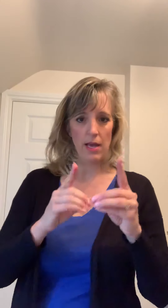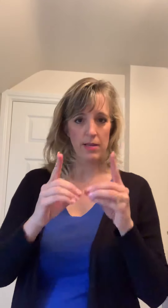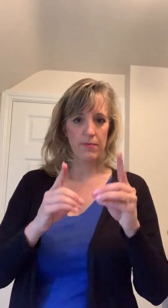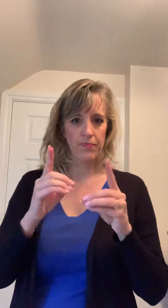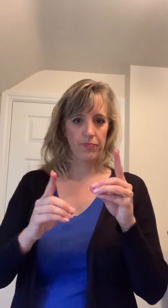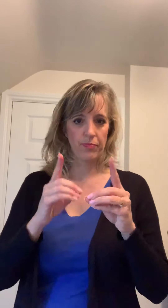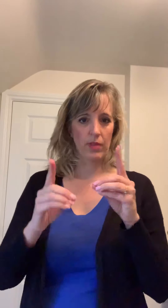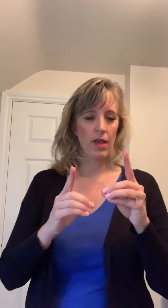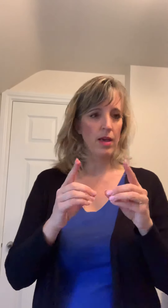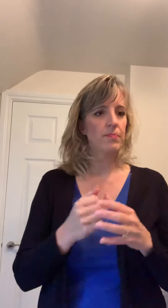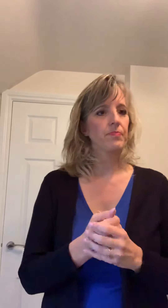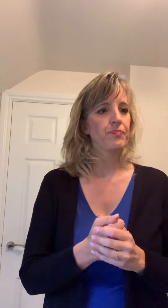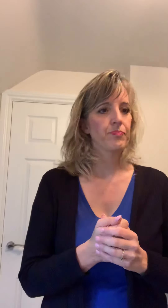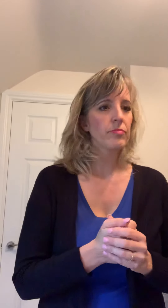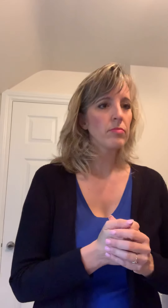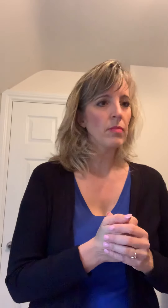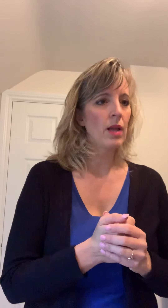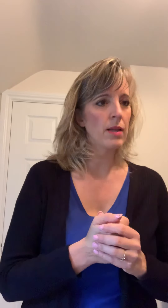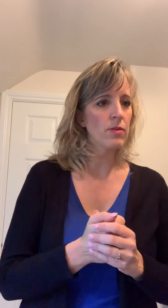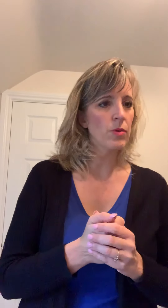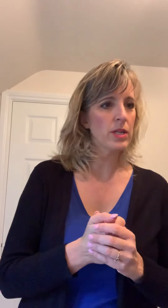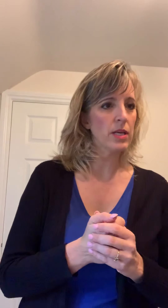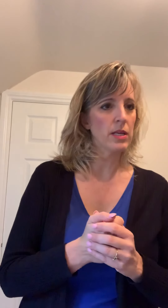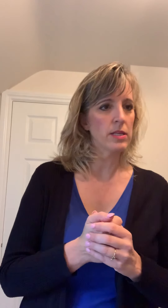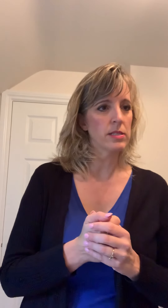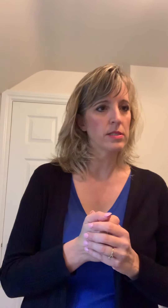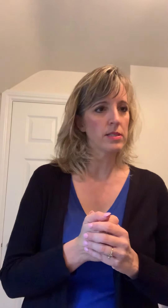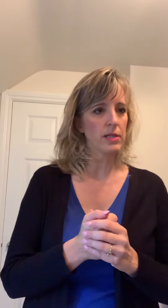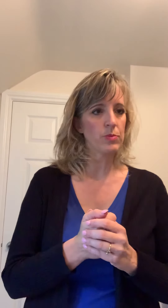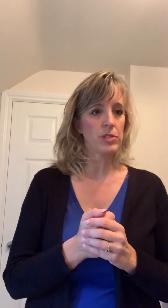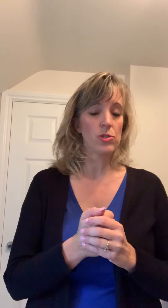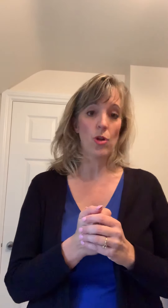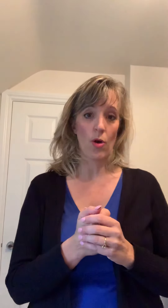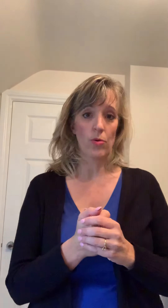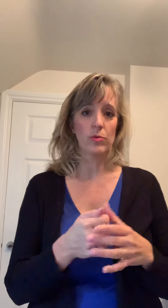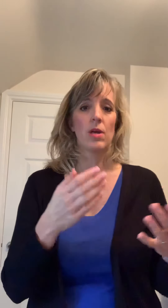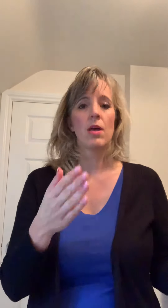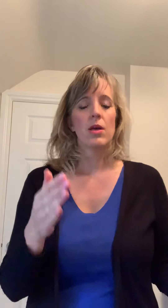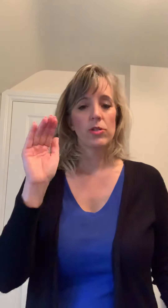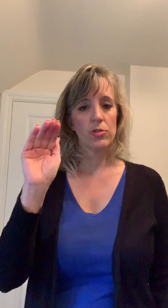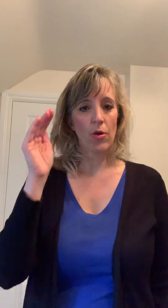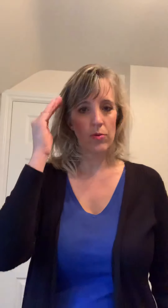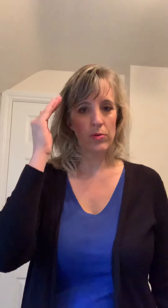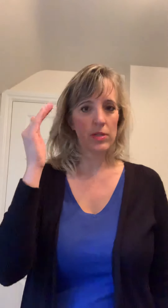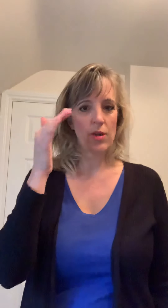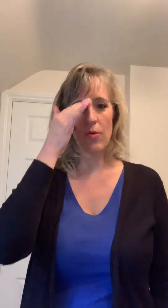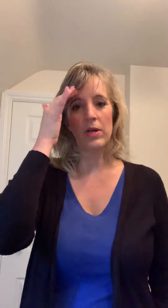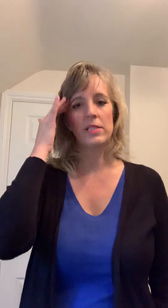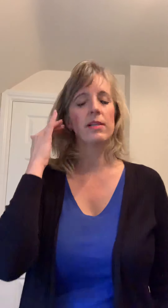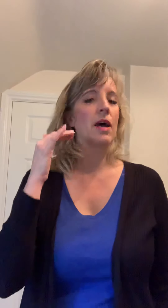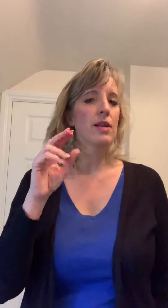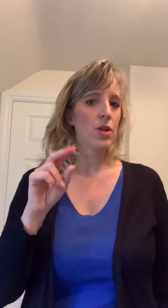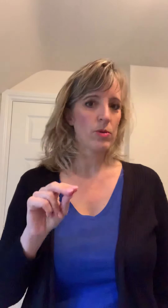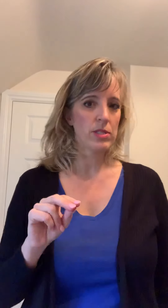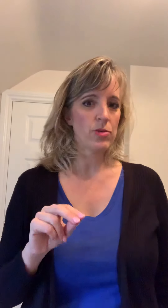sign, okay? Another one is, the next one is no. So no as in not no as in you can't